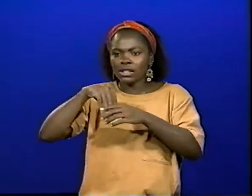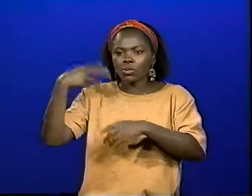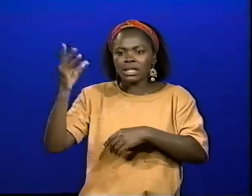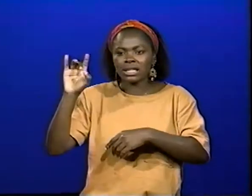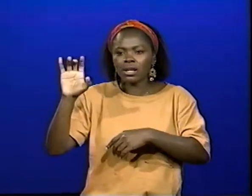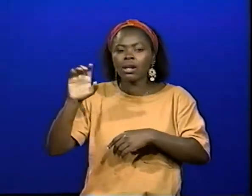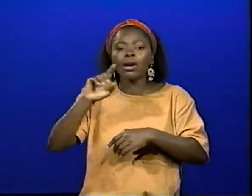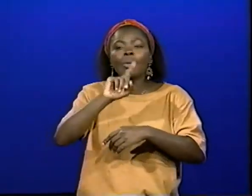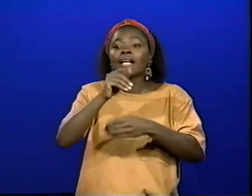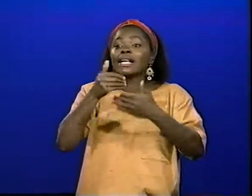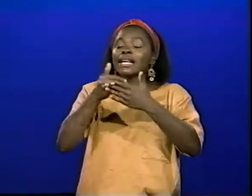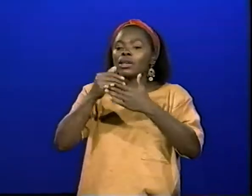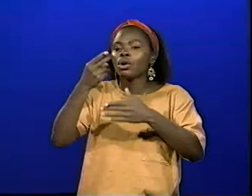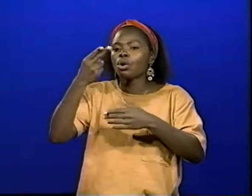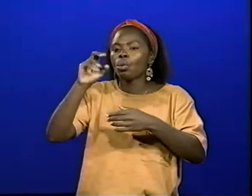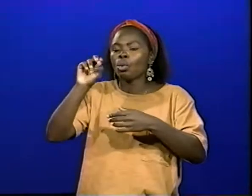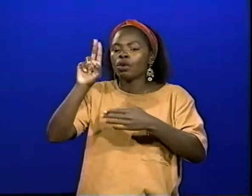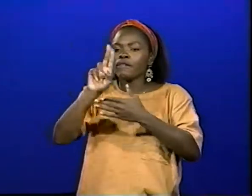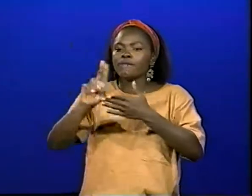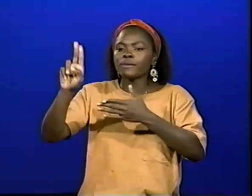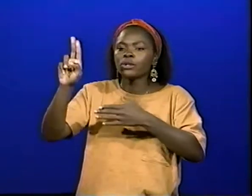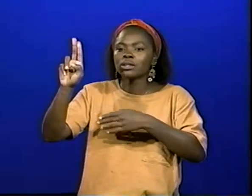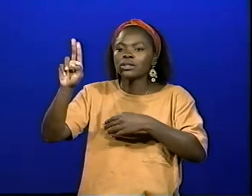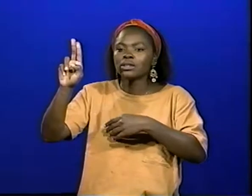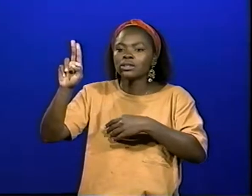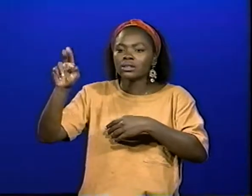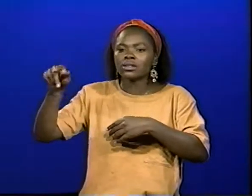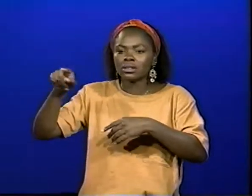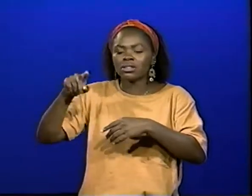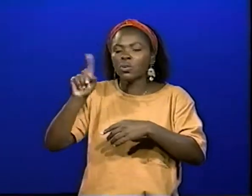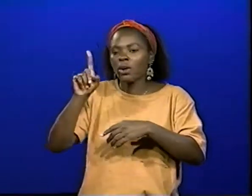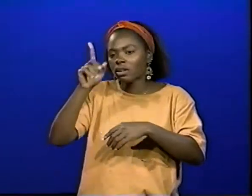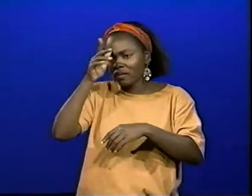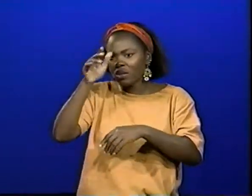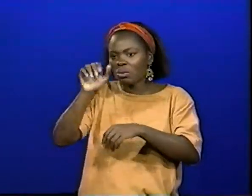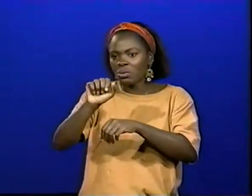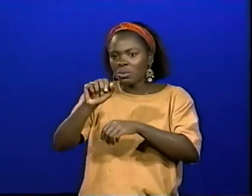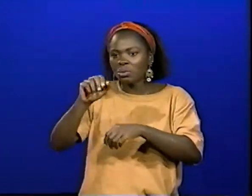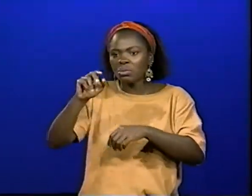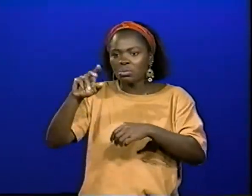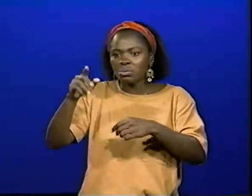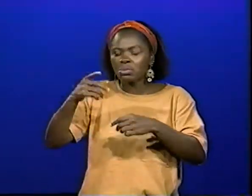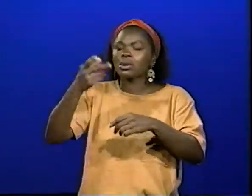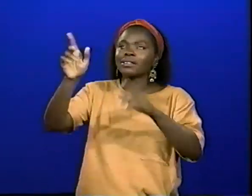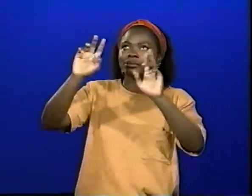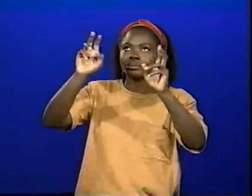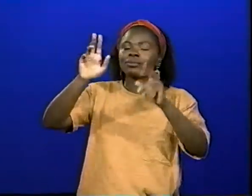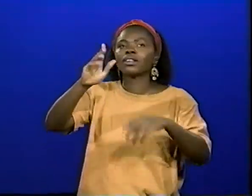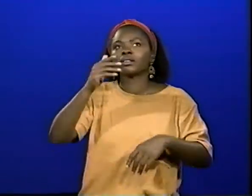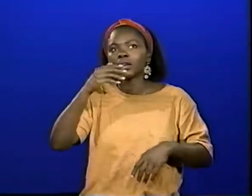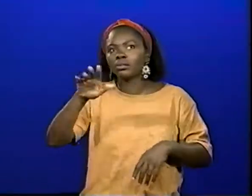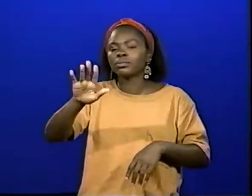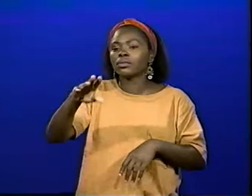Upshur in Washington, D.C. It's near Howard University. That's where my father's restaurant is. It's